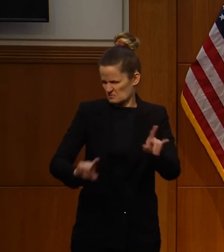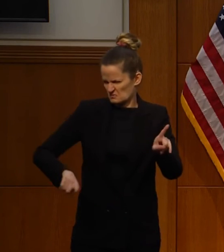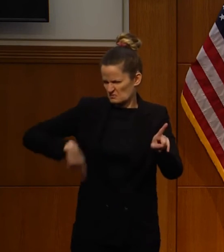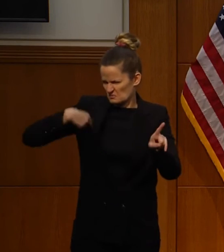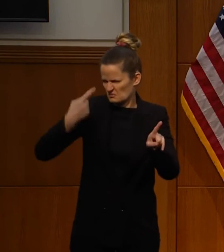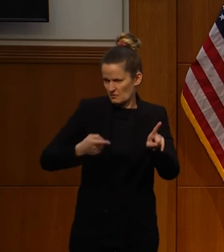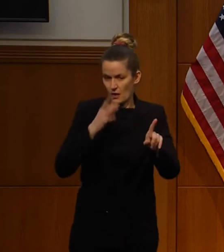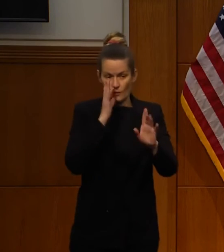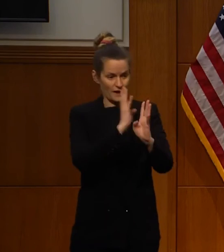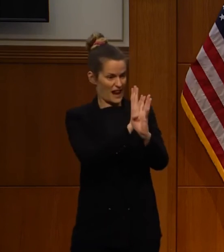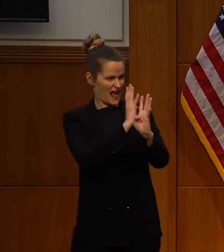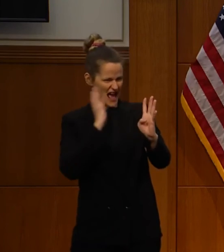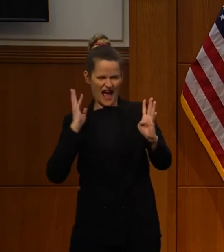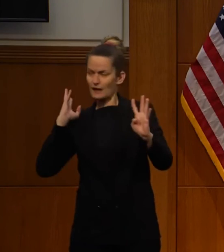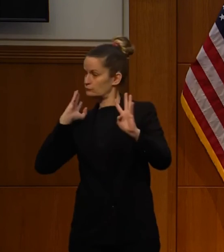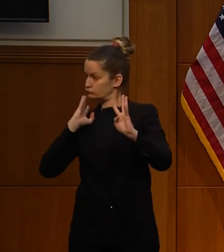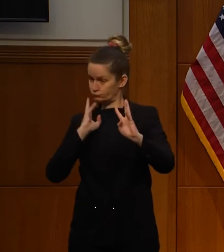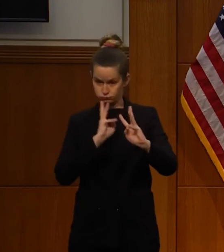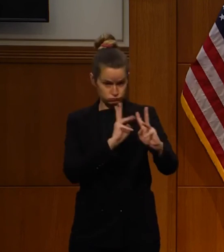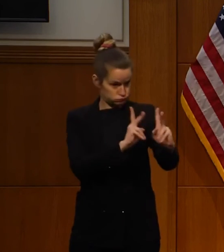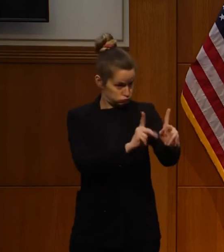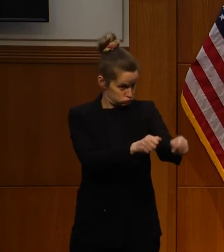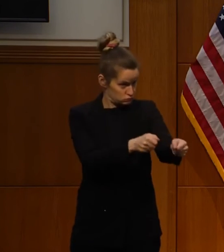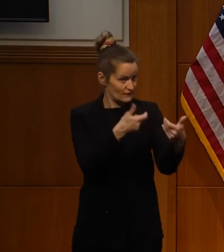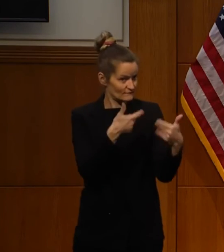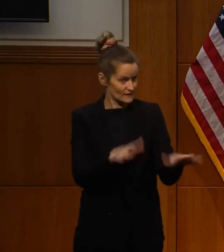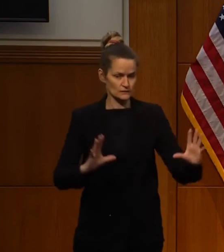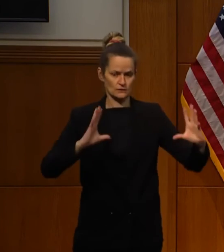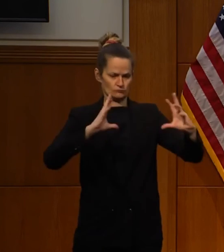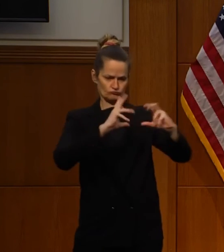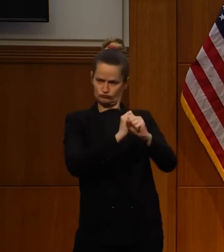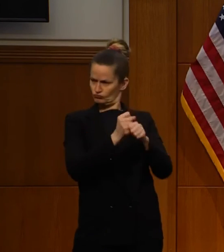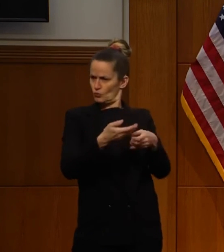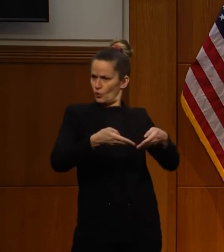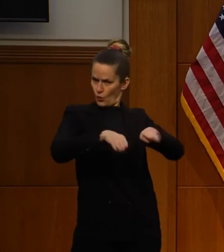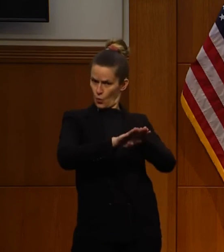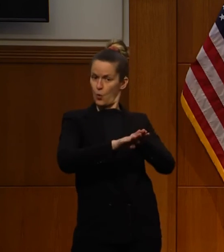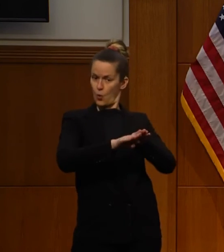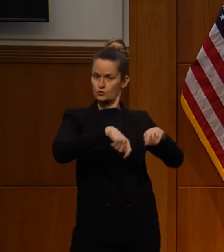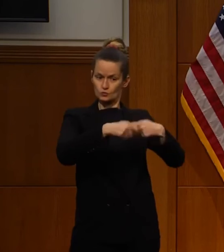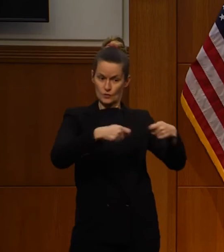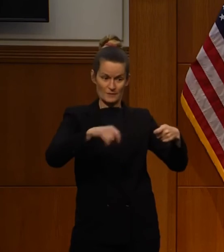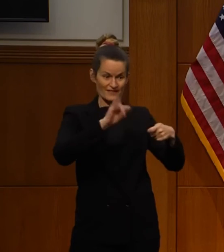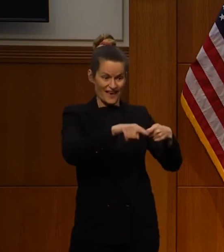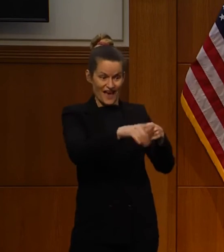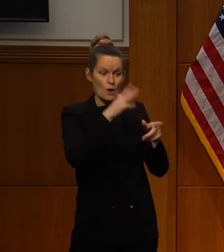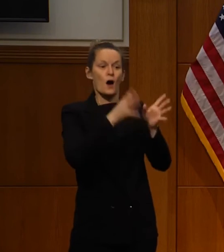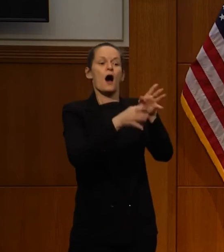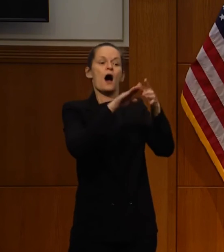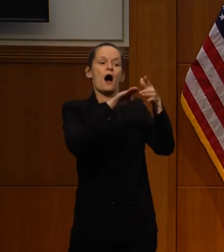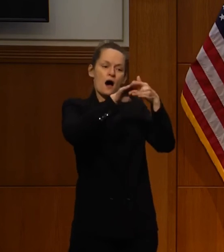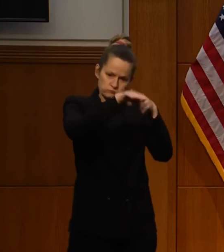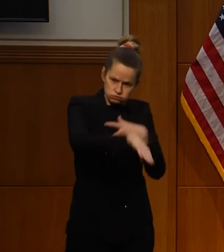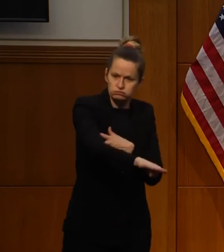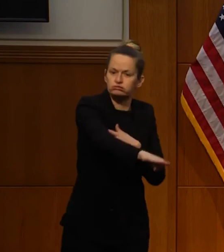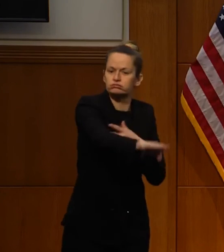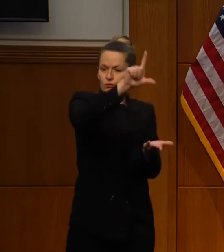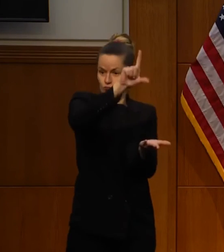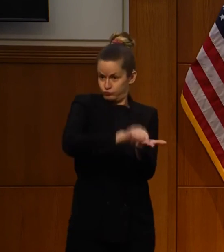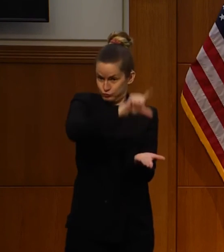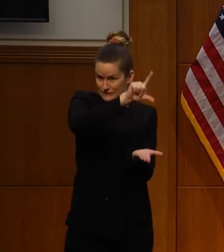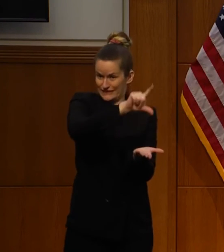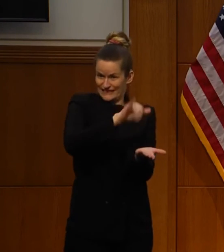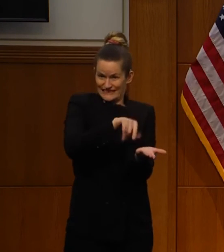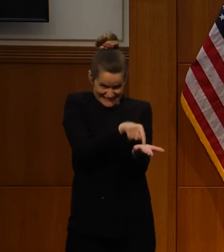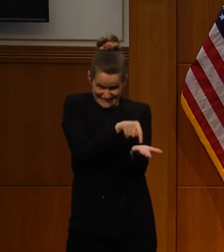then they will initiate closing the polls and print those tapes in their precinct, and then they will fill out a statement of results and either call